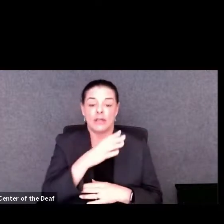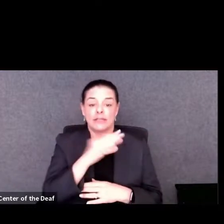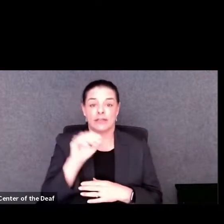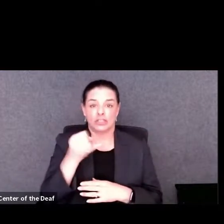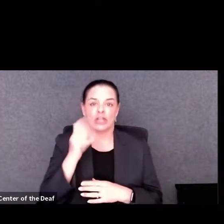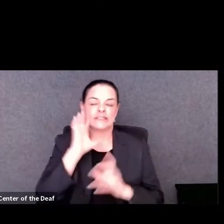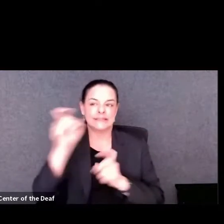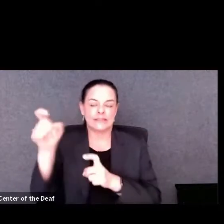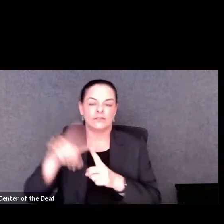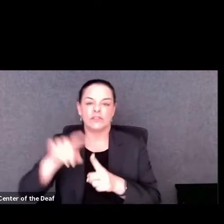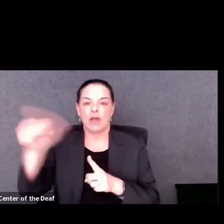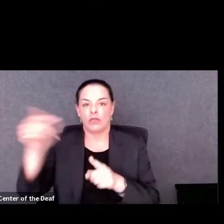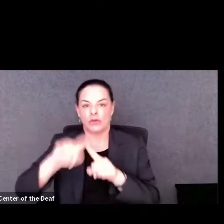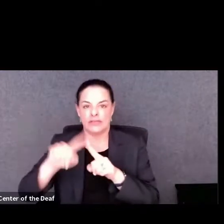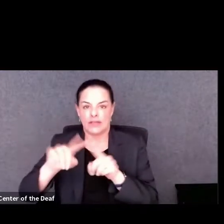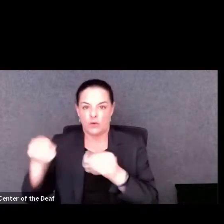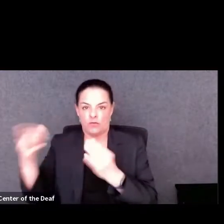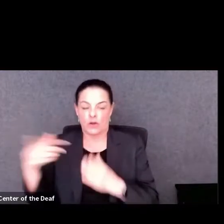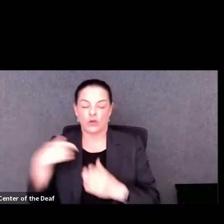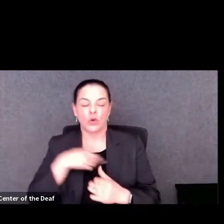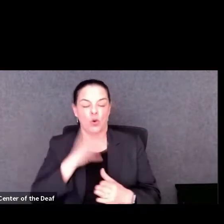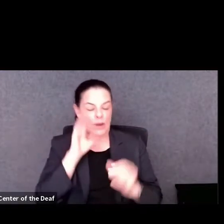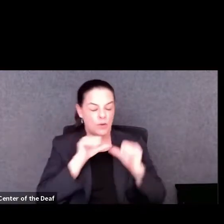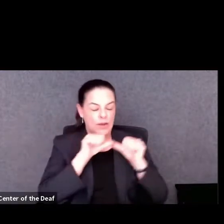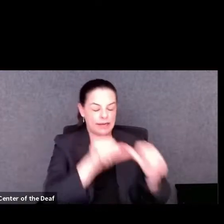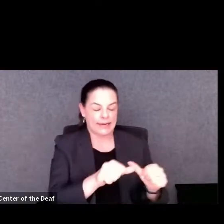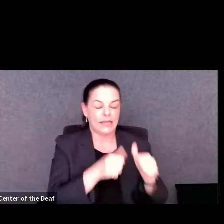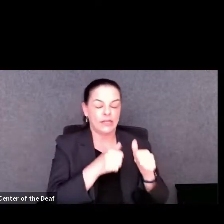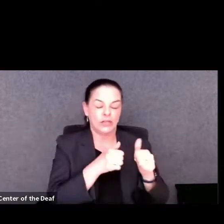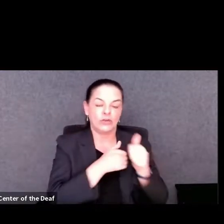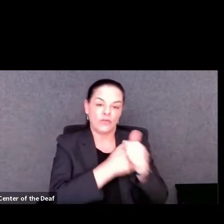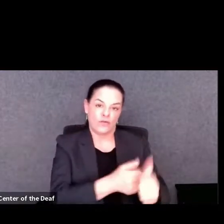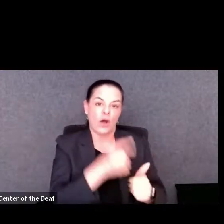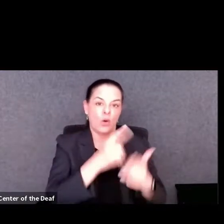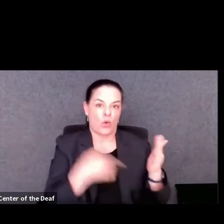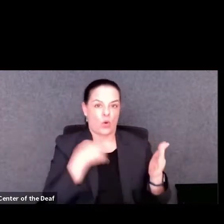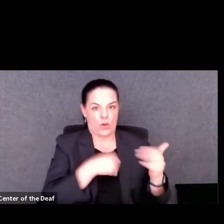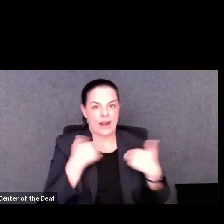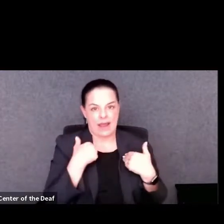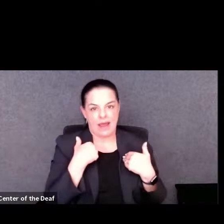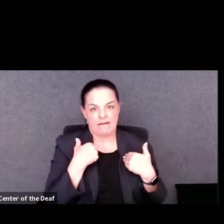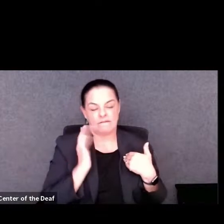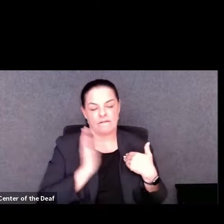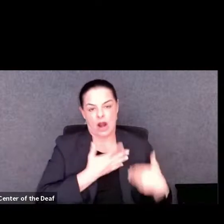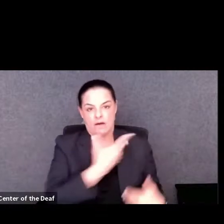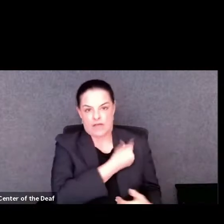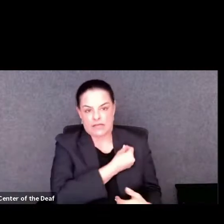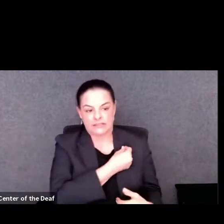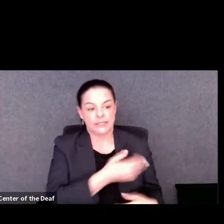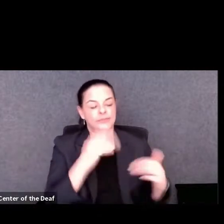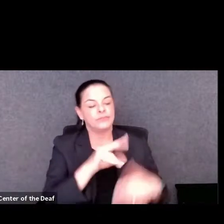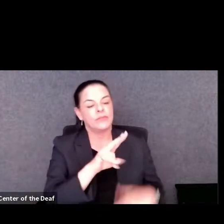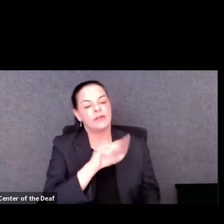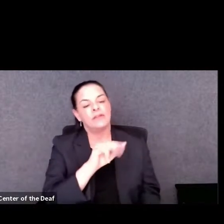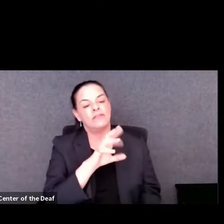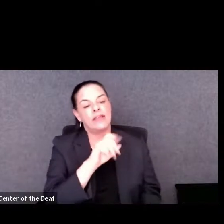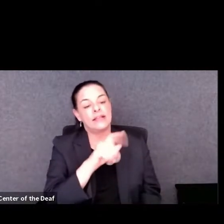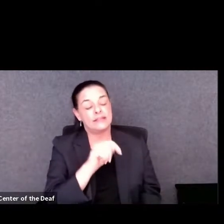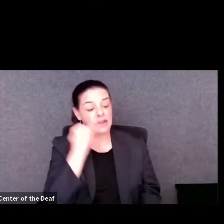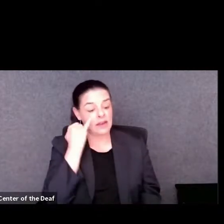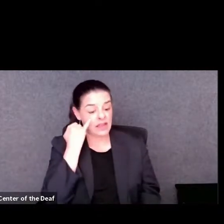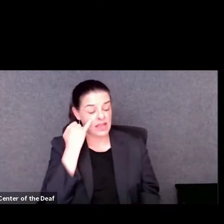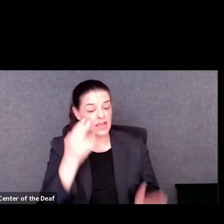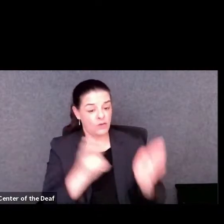be continuing to move forward with the vaccines that we've been getting. From Vincent with Knox News, does registering for the 1C